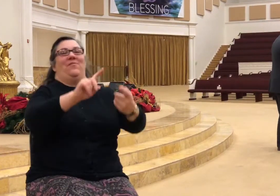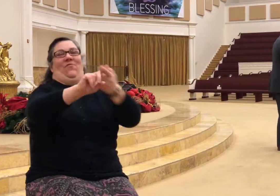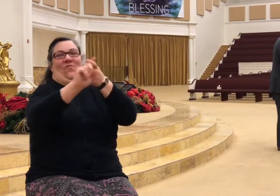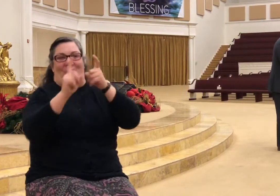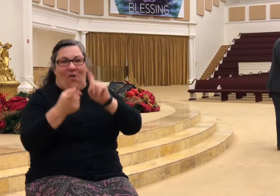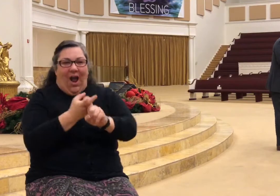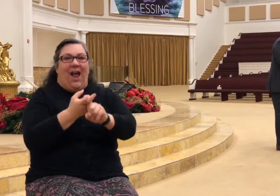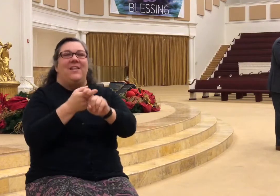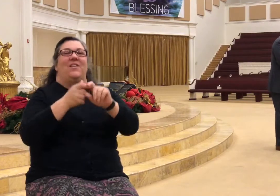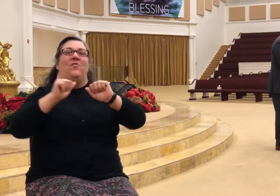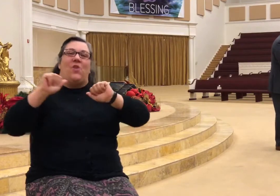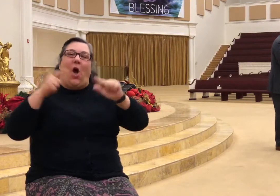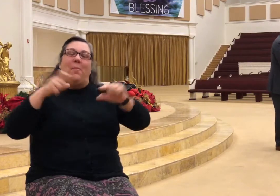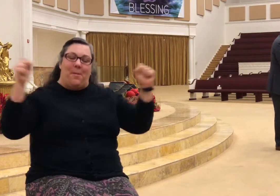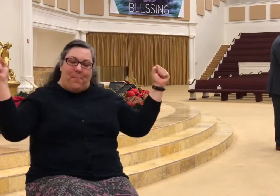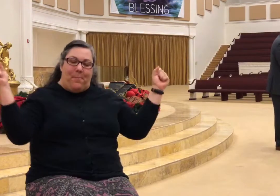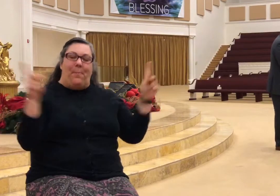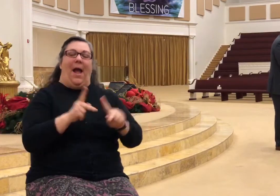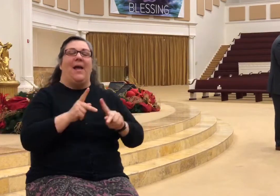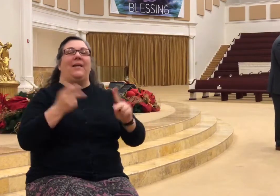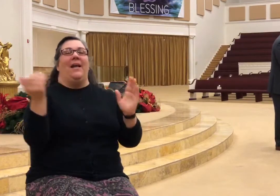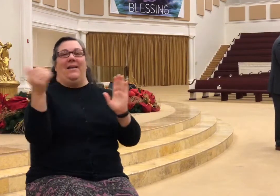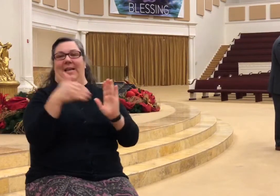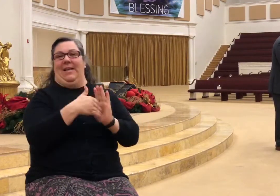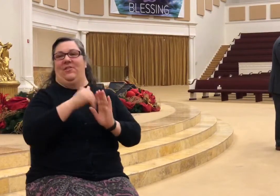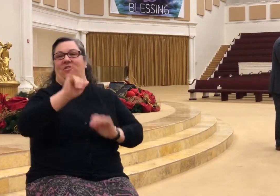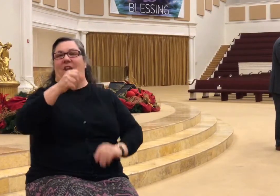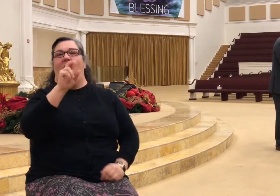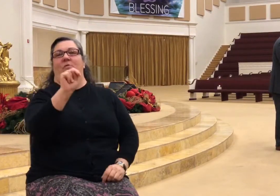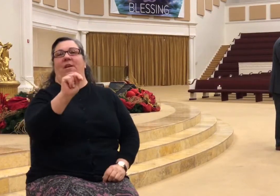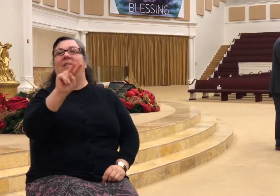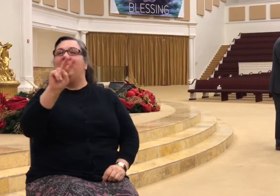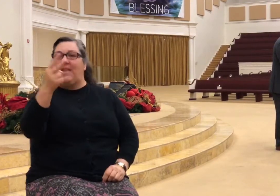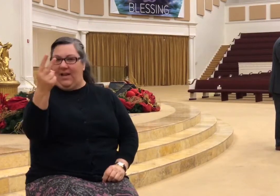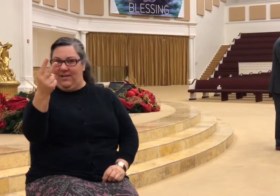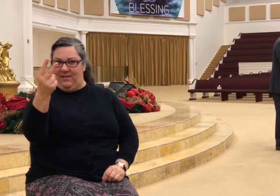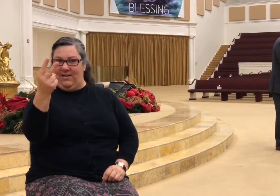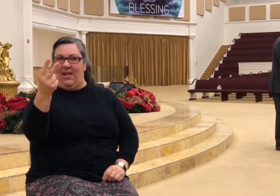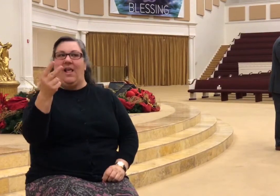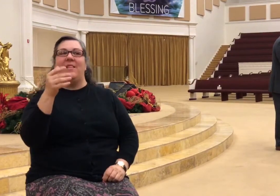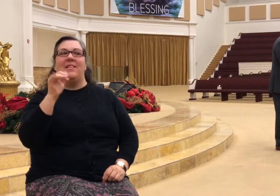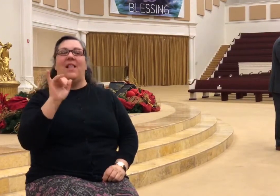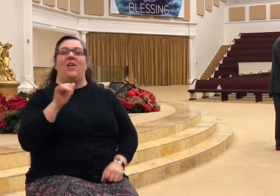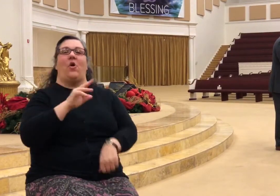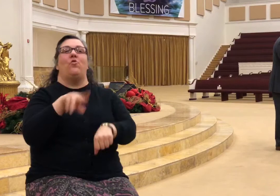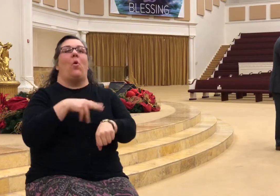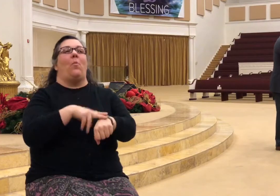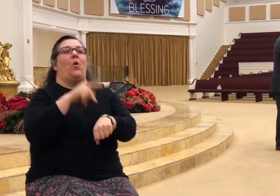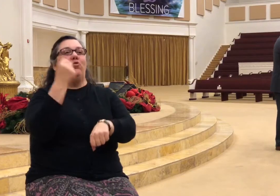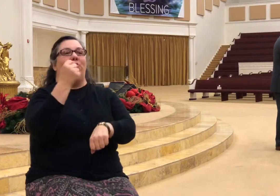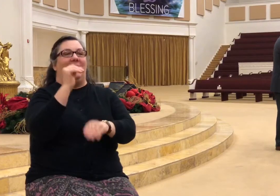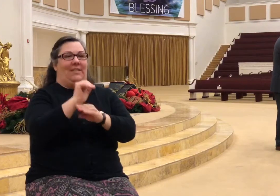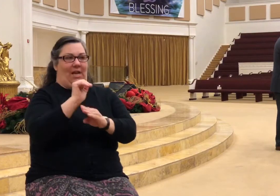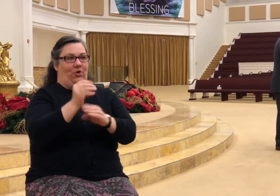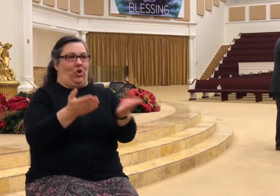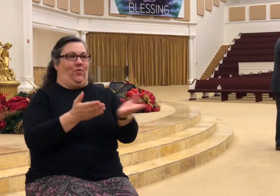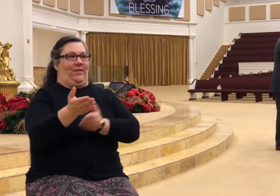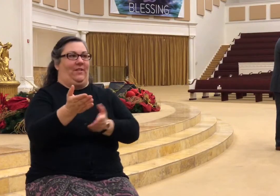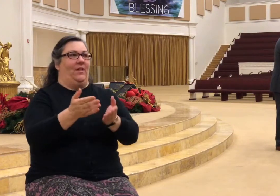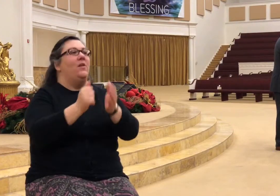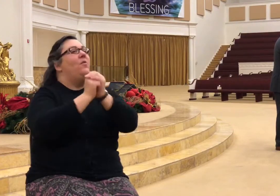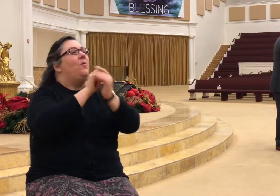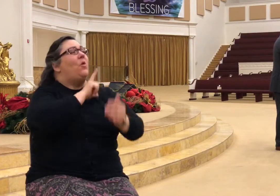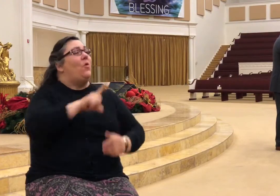will be back together on January the 2nd, which will be a regular Tuesday night. Well, let's worship and give